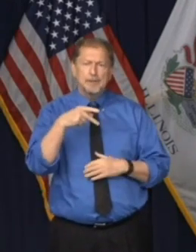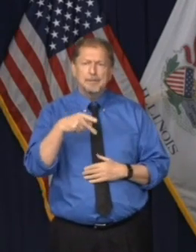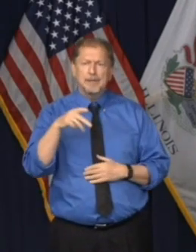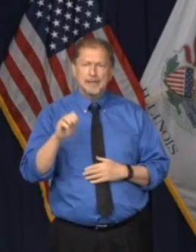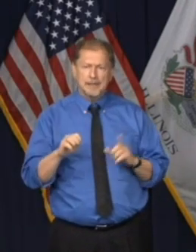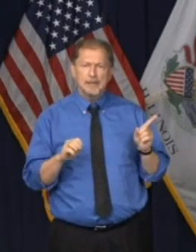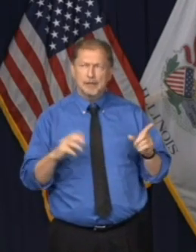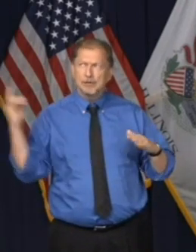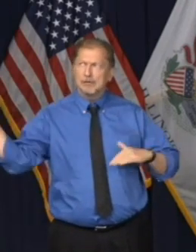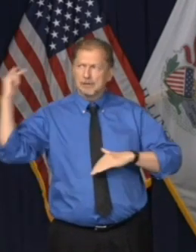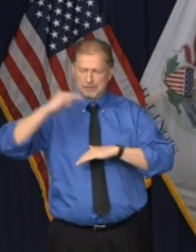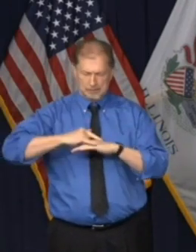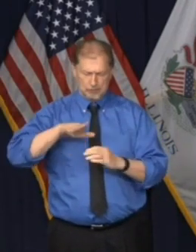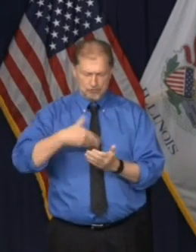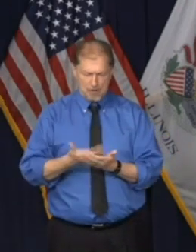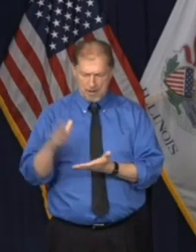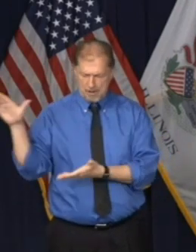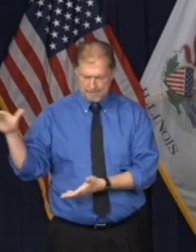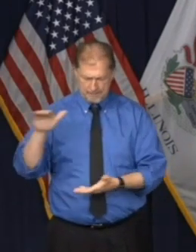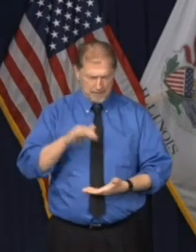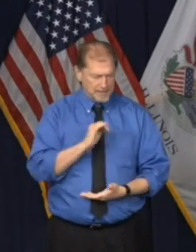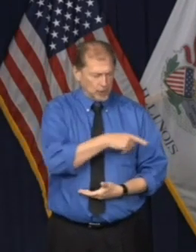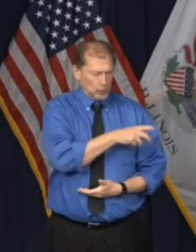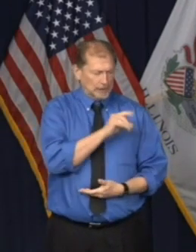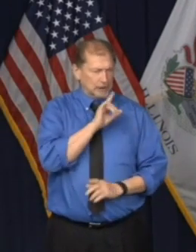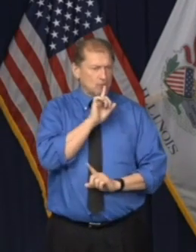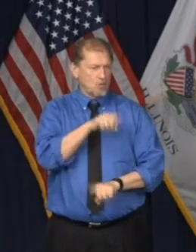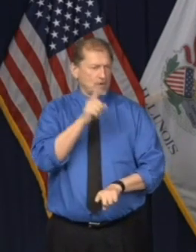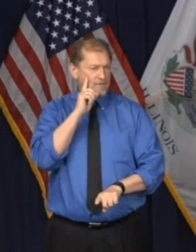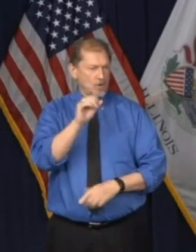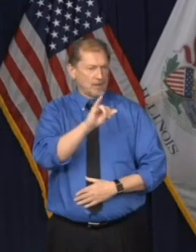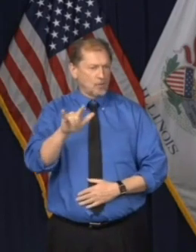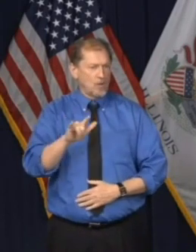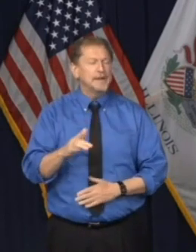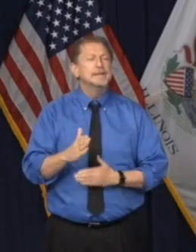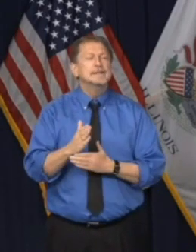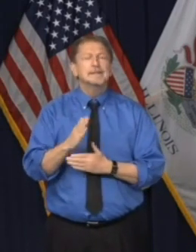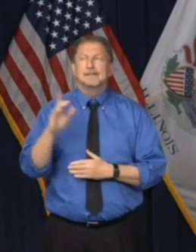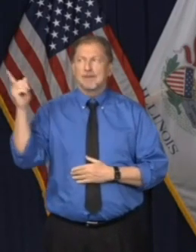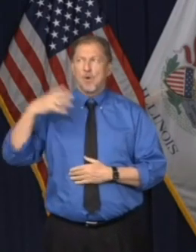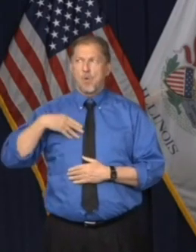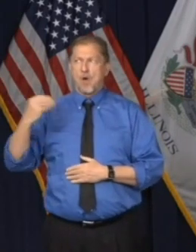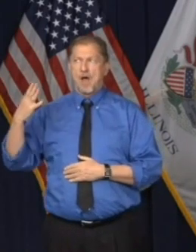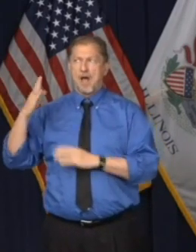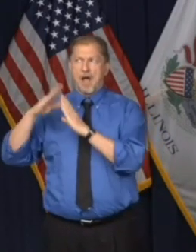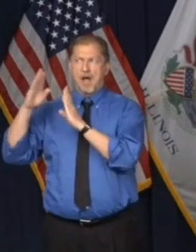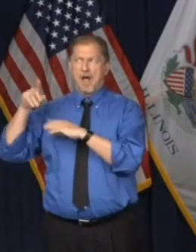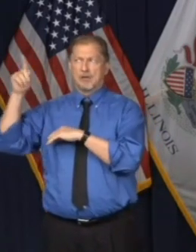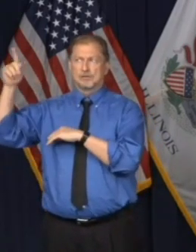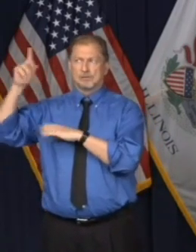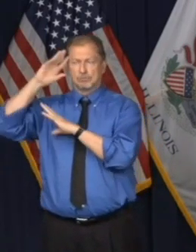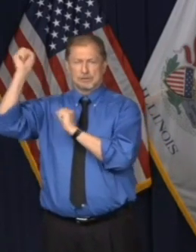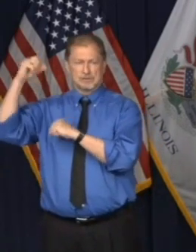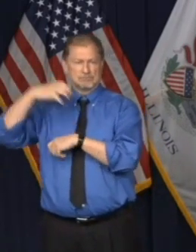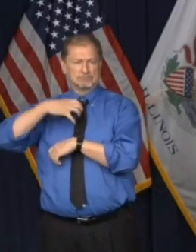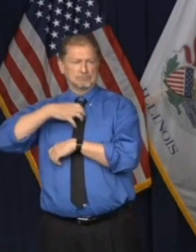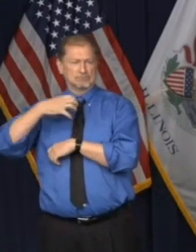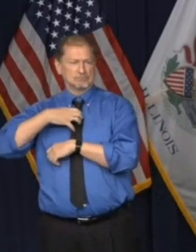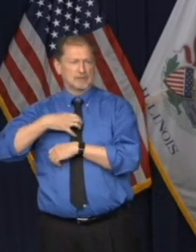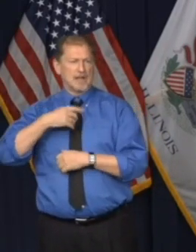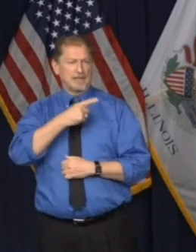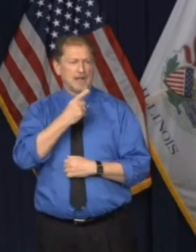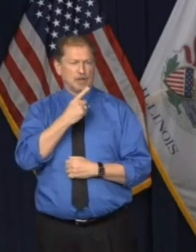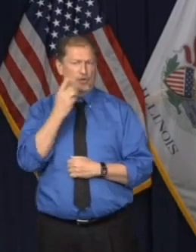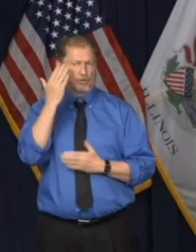arrive that you had ordered. What about that? There is some criticism from the White House that they say you have not been